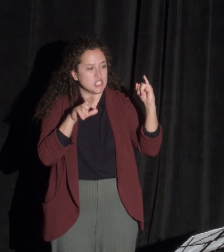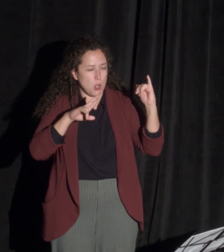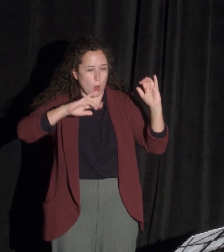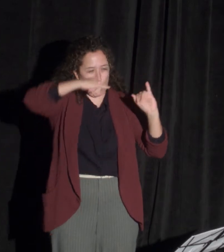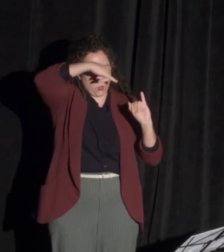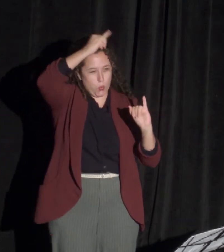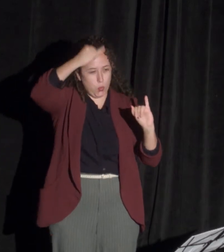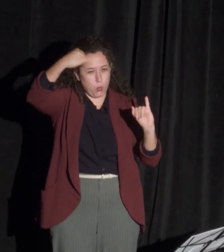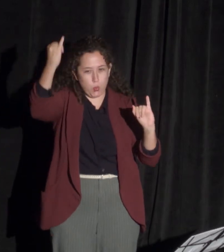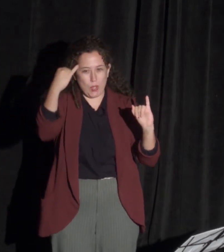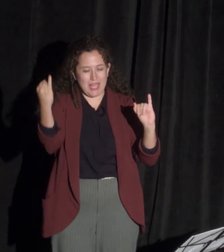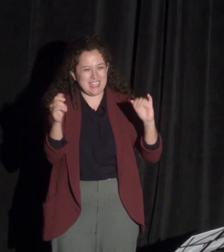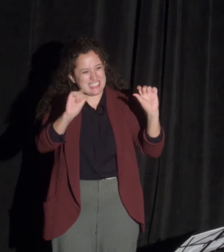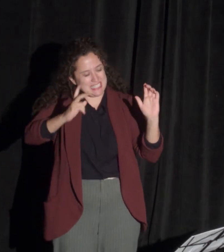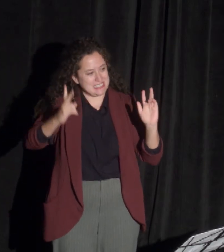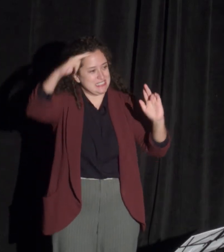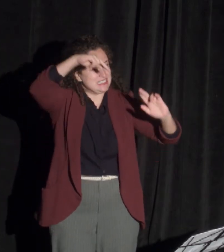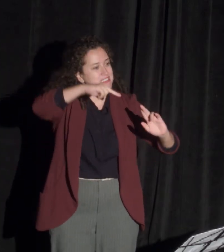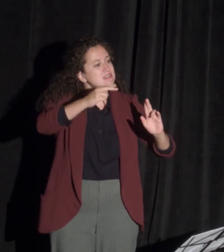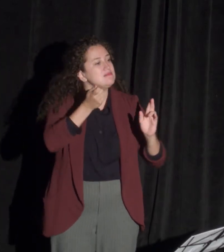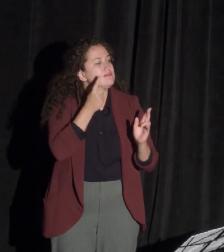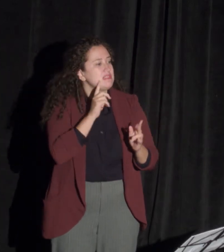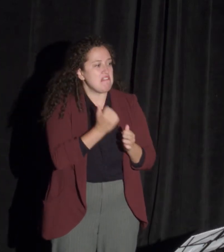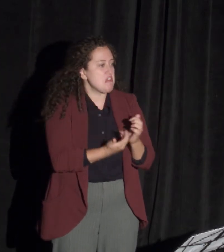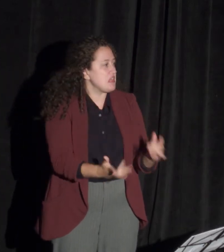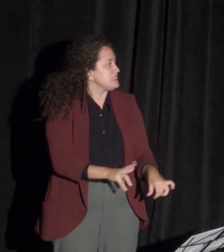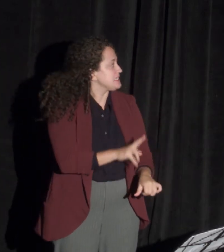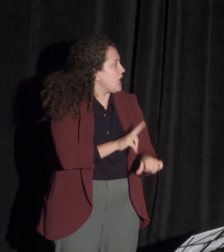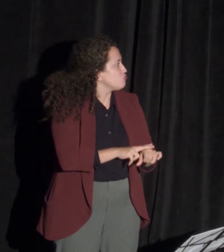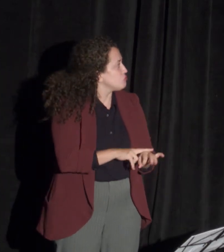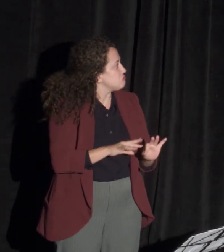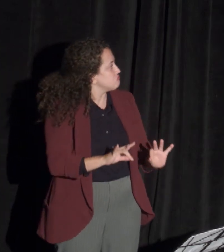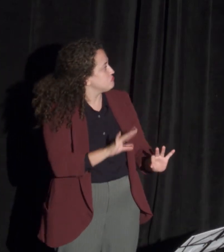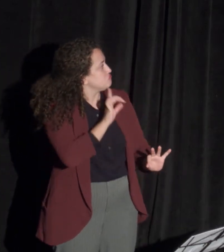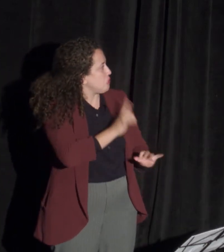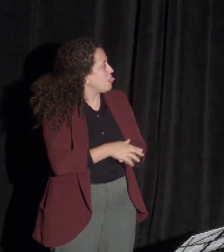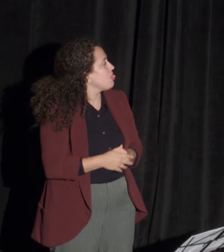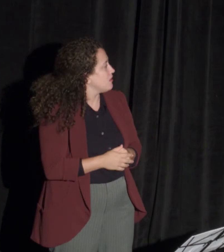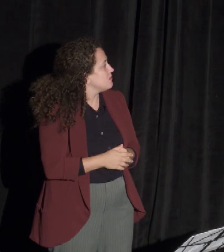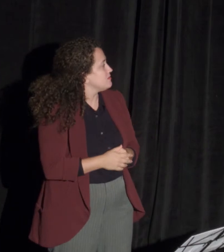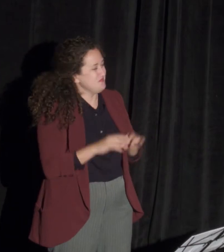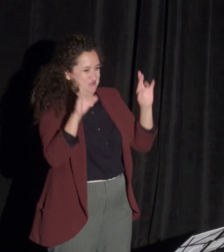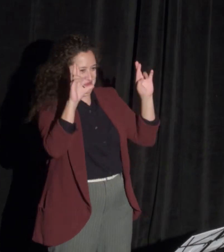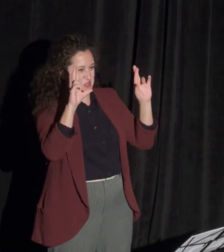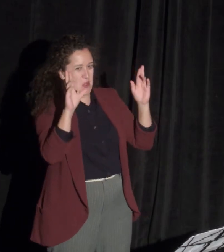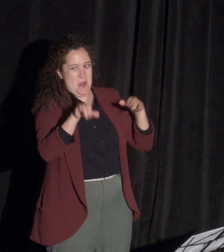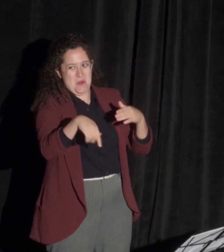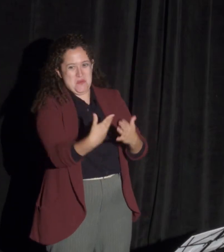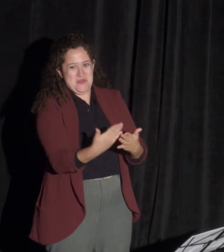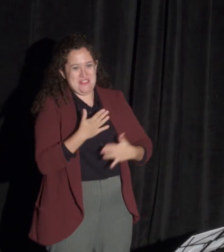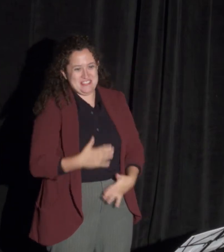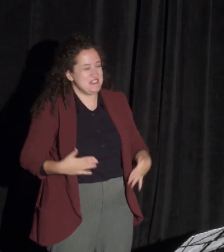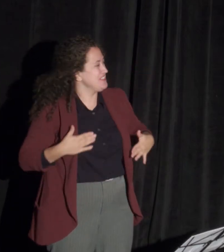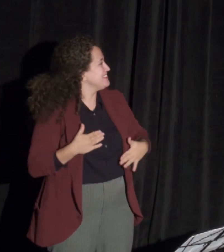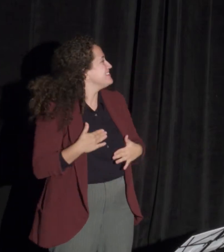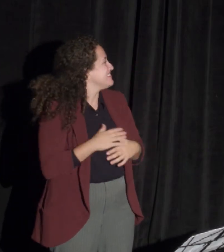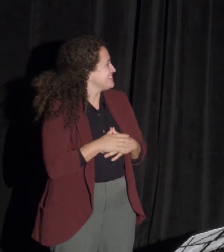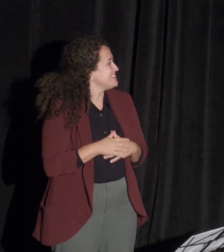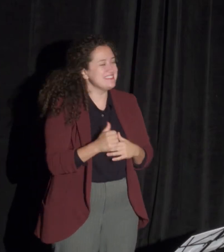everything is real, everything's 100%. So All right. I hope you all enjoy it. Thank you so much, Brian Keith Ellison, BKE